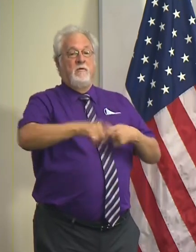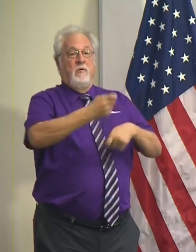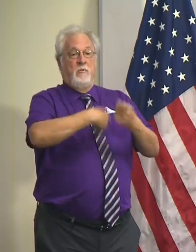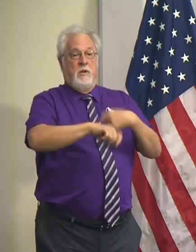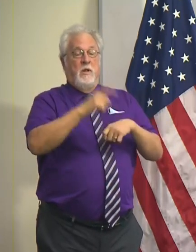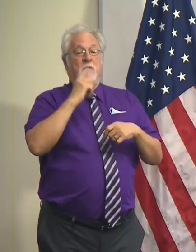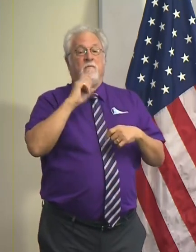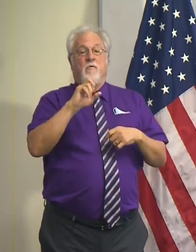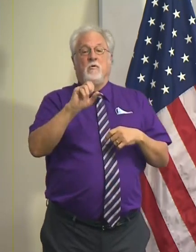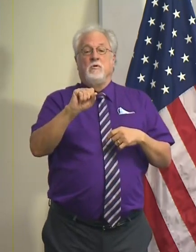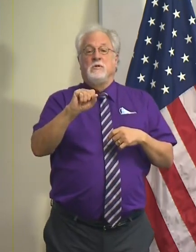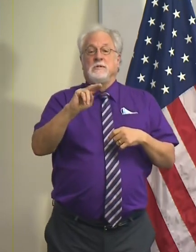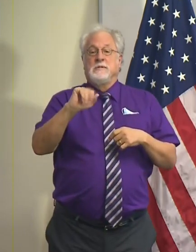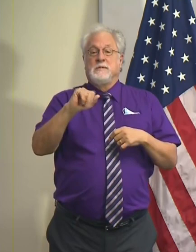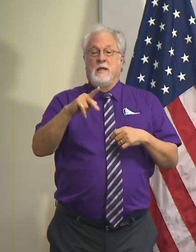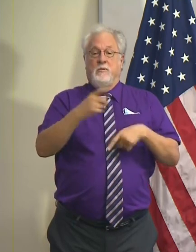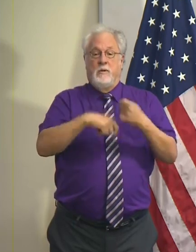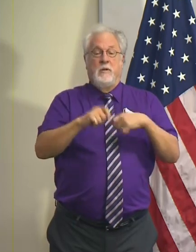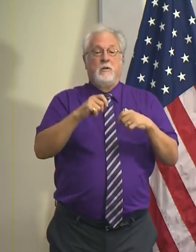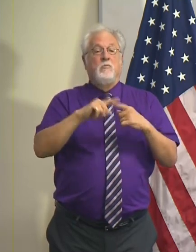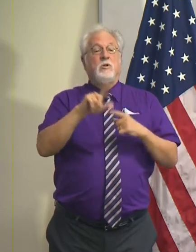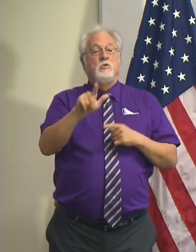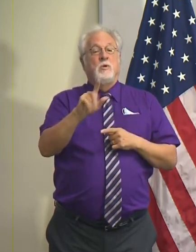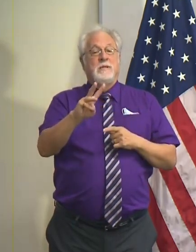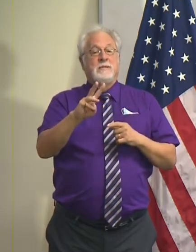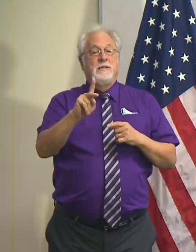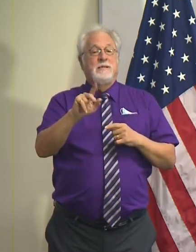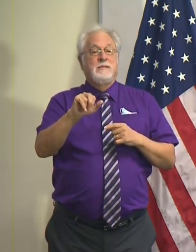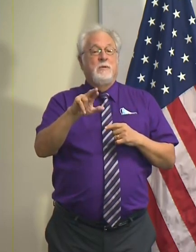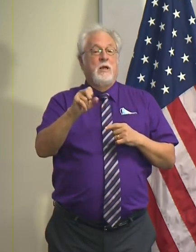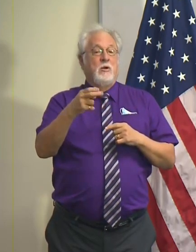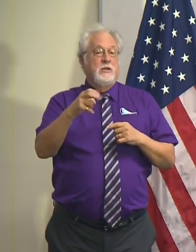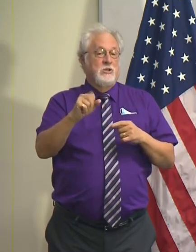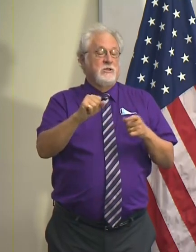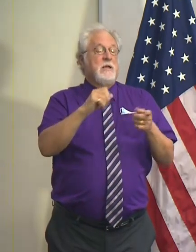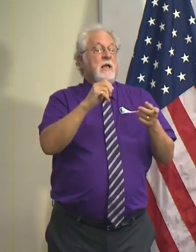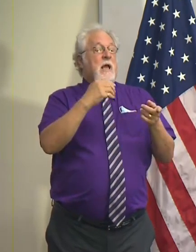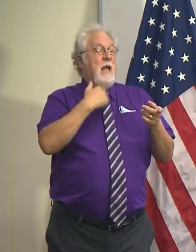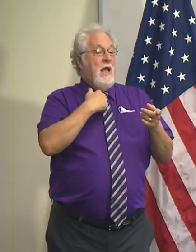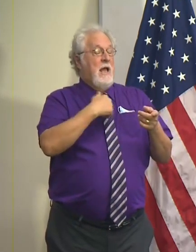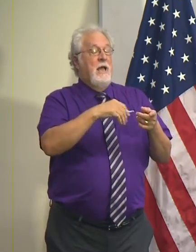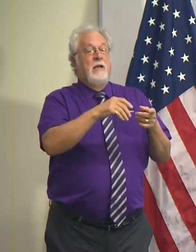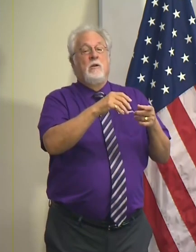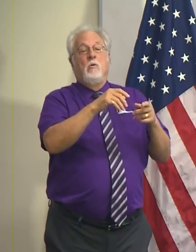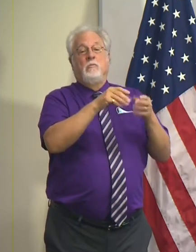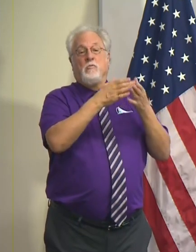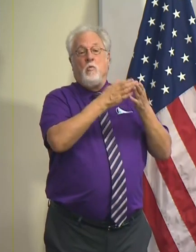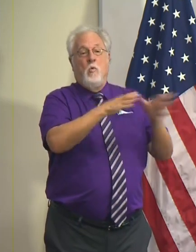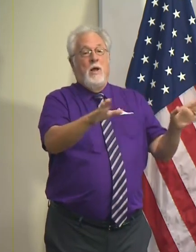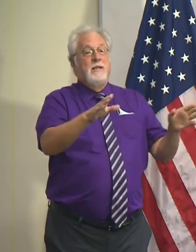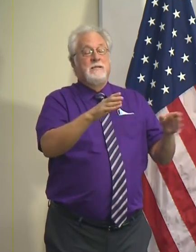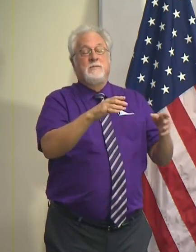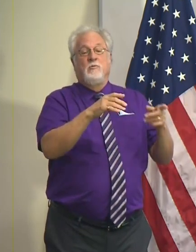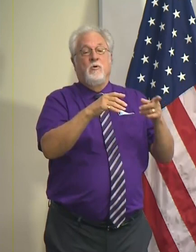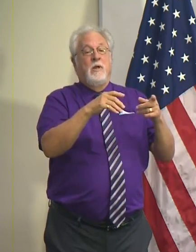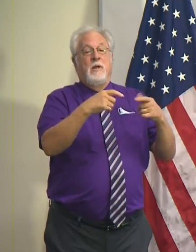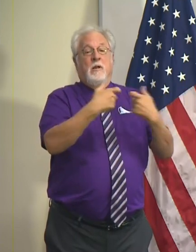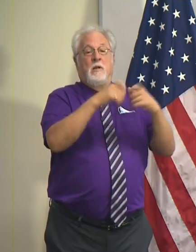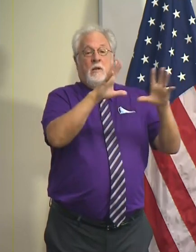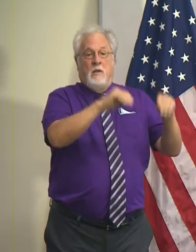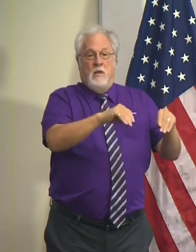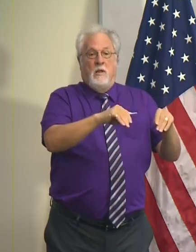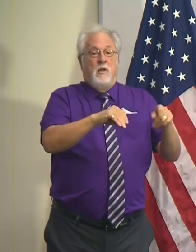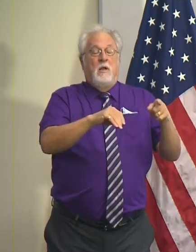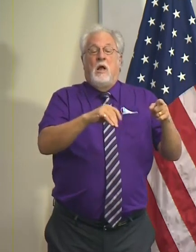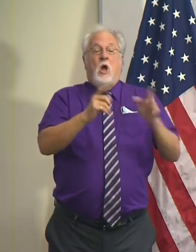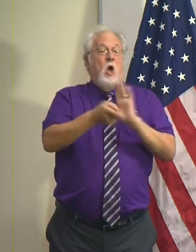recipients in 26 parishes with widespread power outages. So that's automatic. Those beneficiaries don't need to do